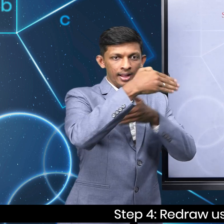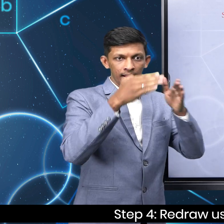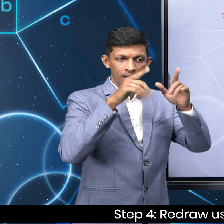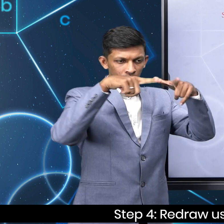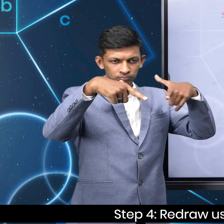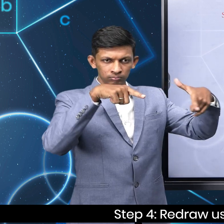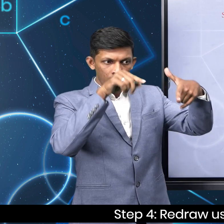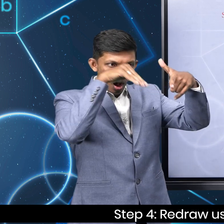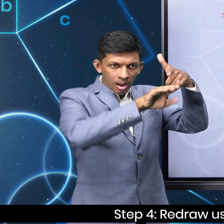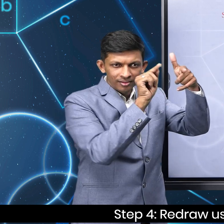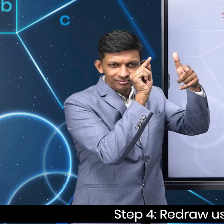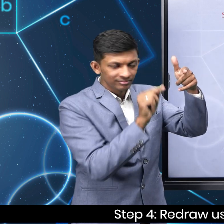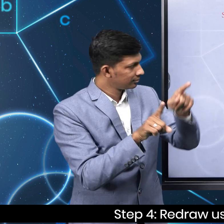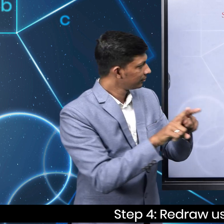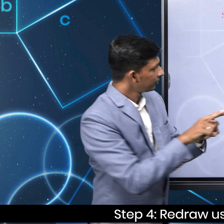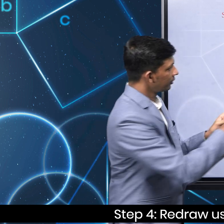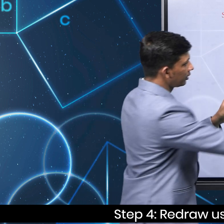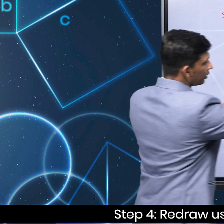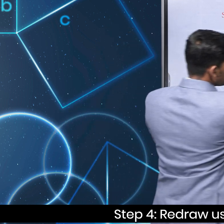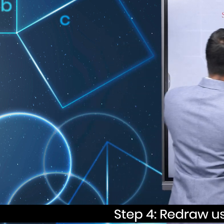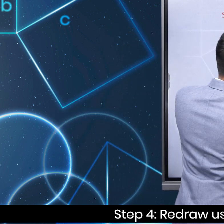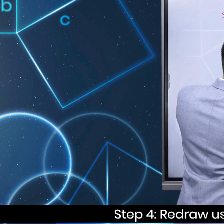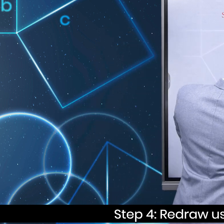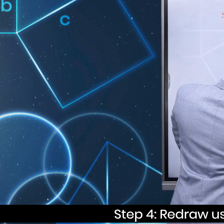Redraw using dotted lines for hidden edges.